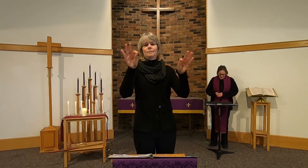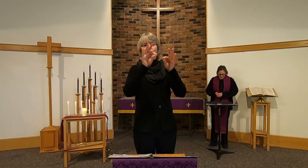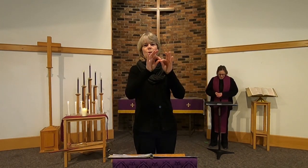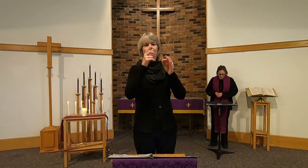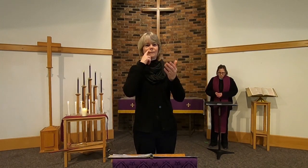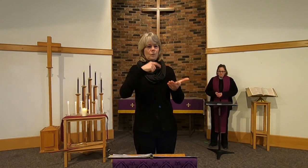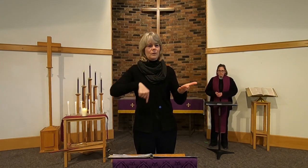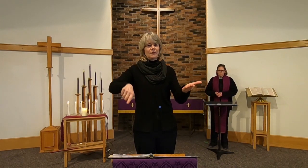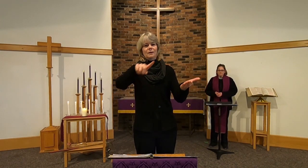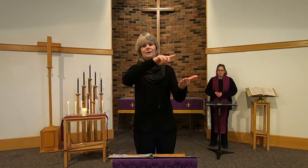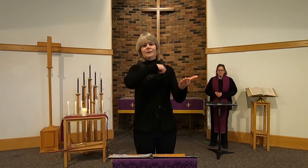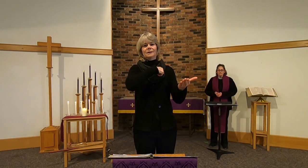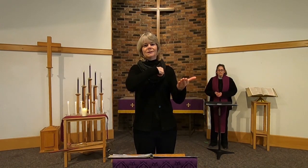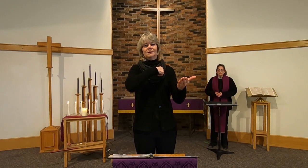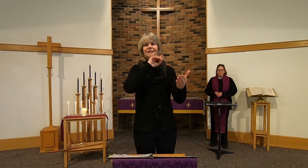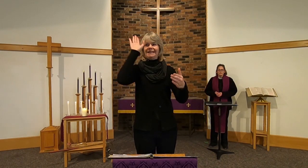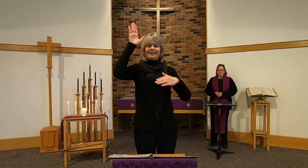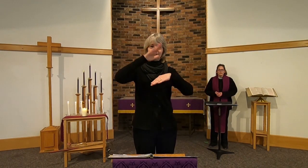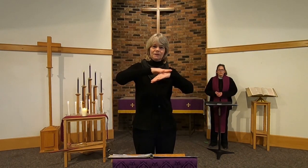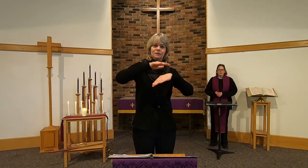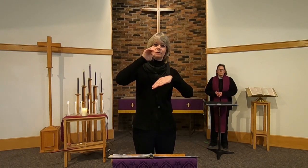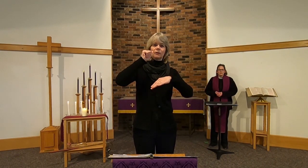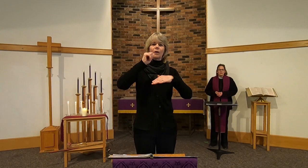to us.